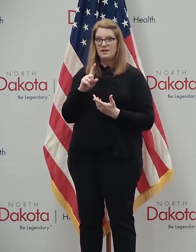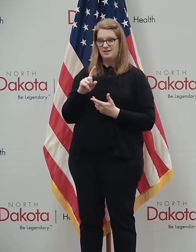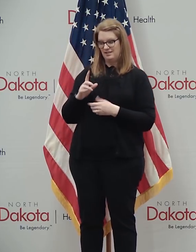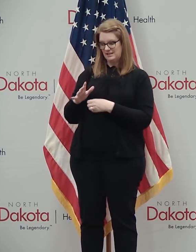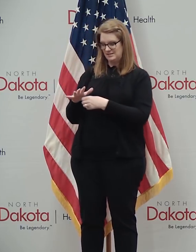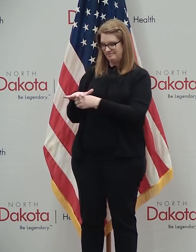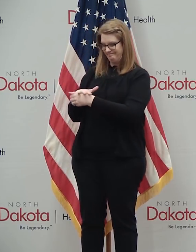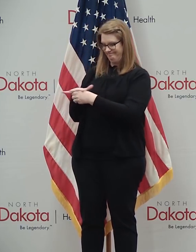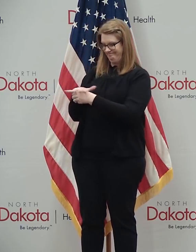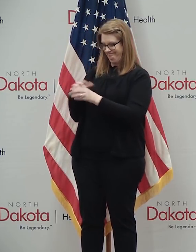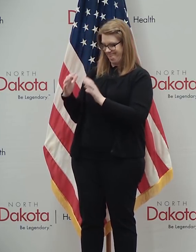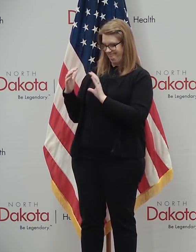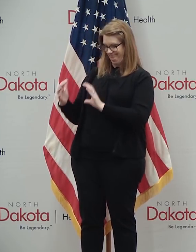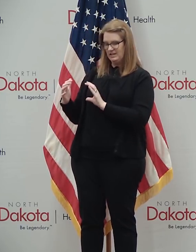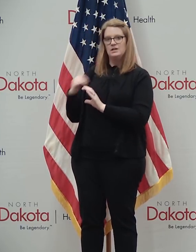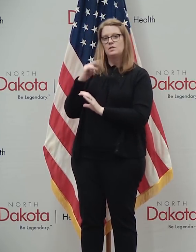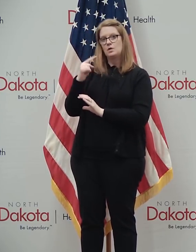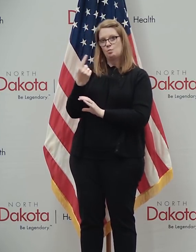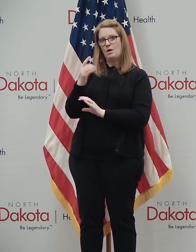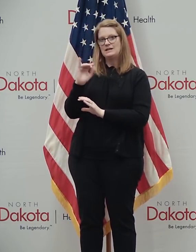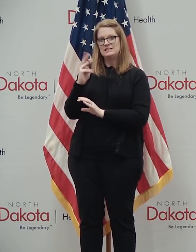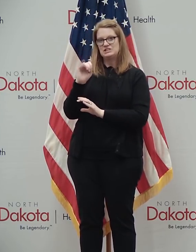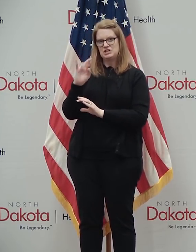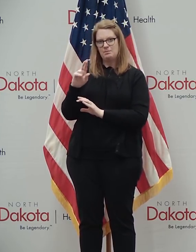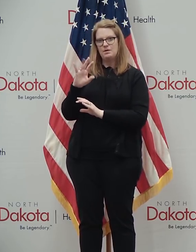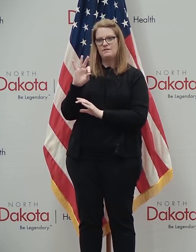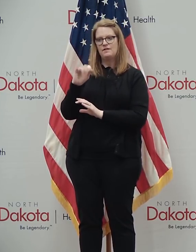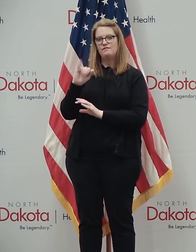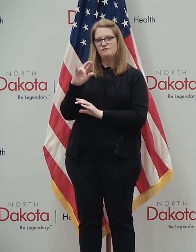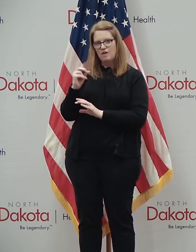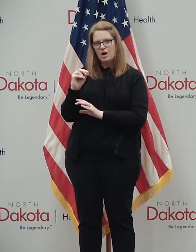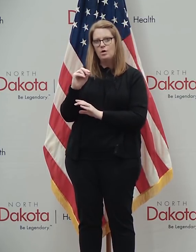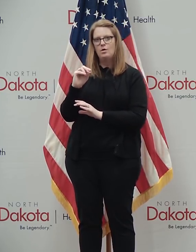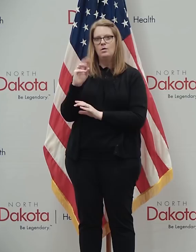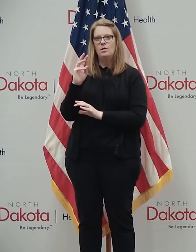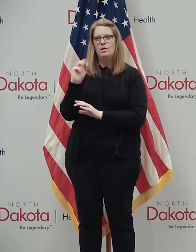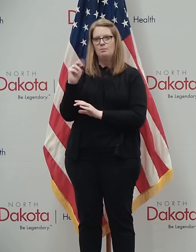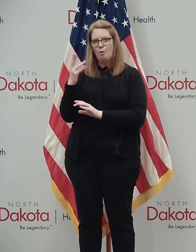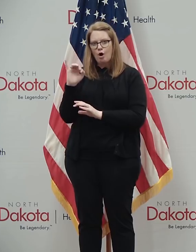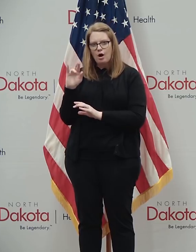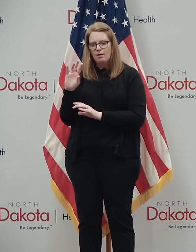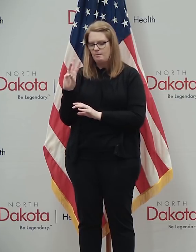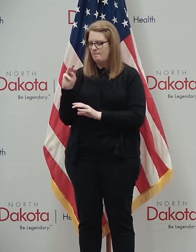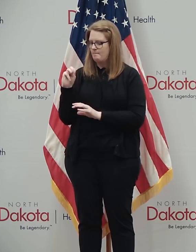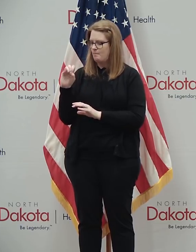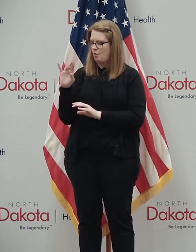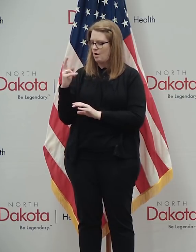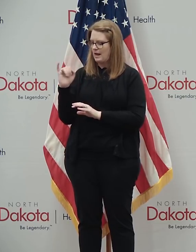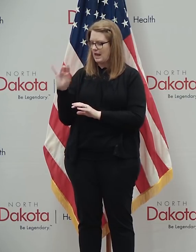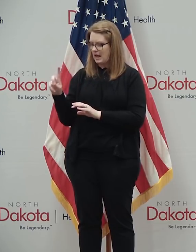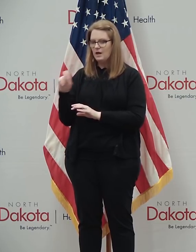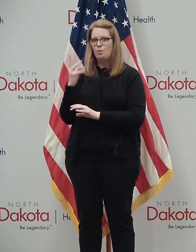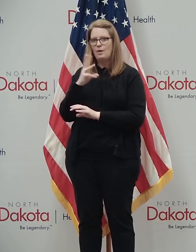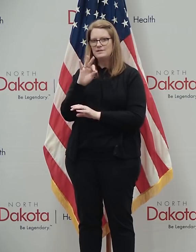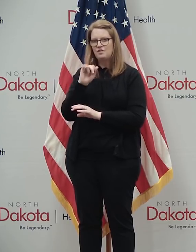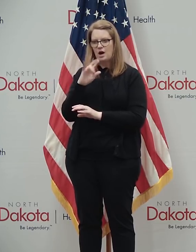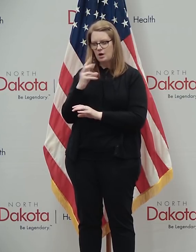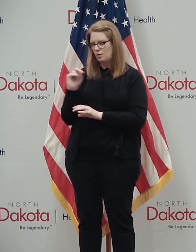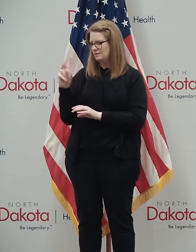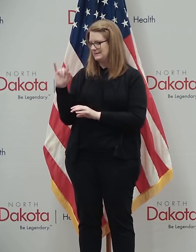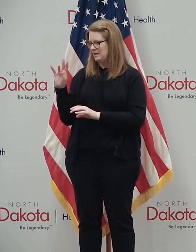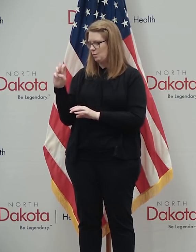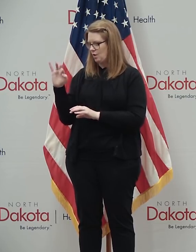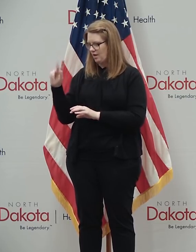is one Chamber of Commerce for Fargo, Moorhead, West Fargo, Dilworth. There's one EDC, Economic Development Corporation. There's